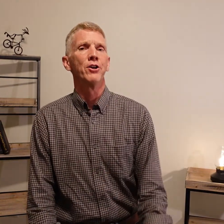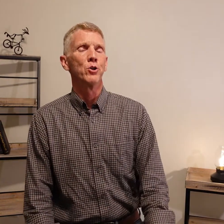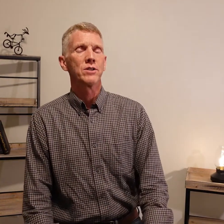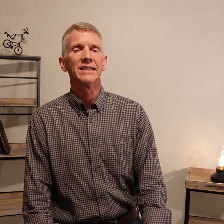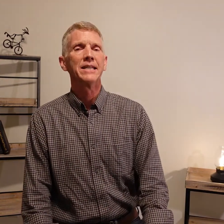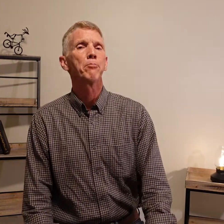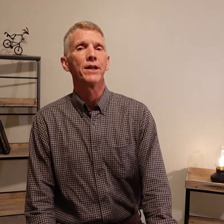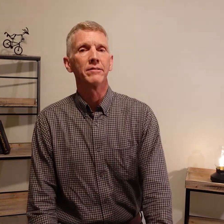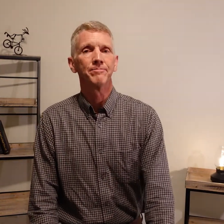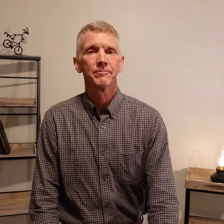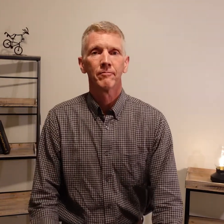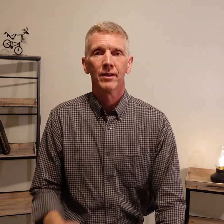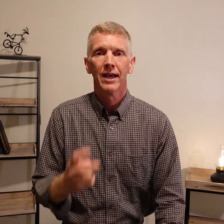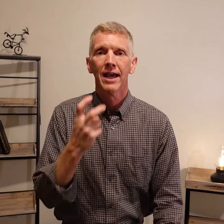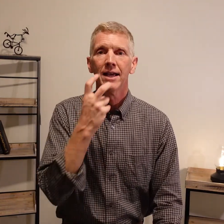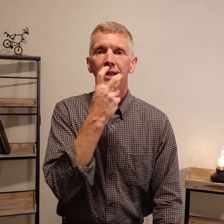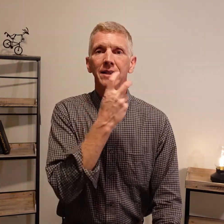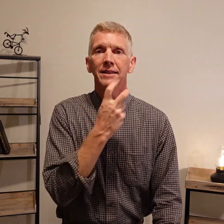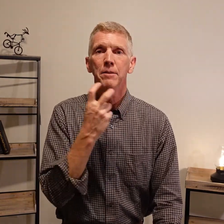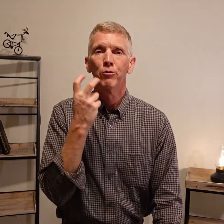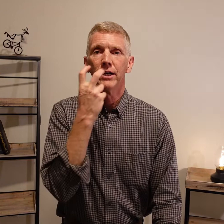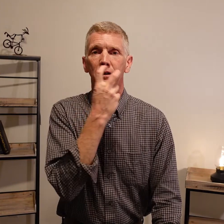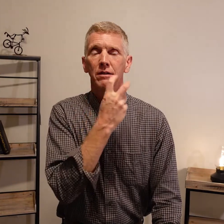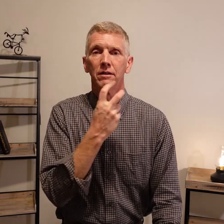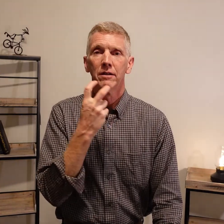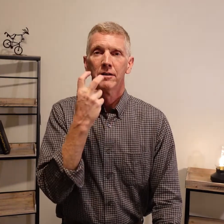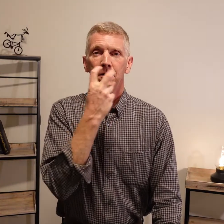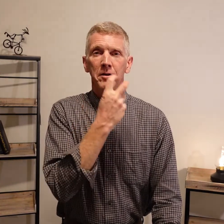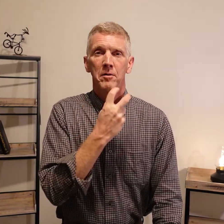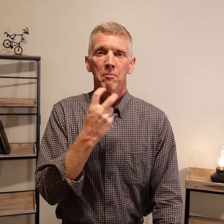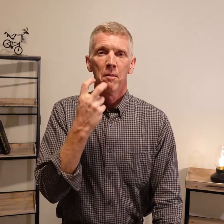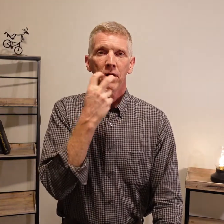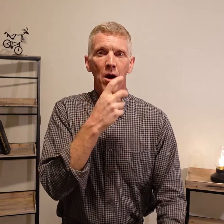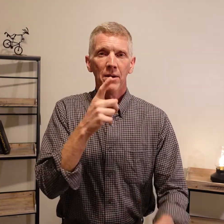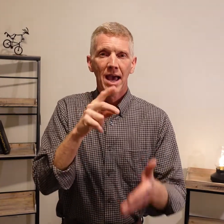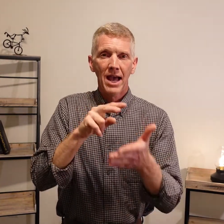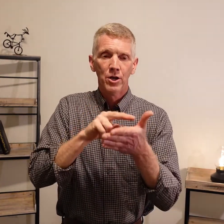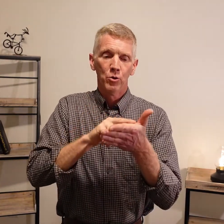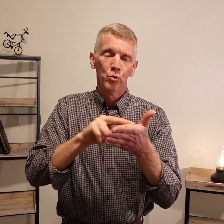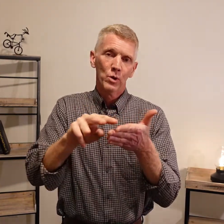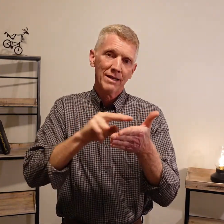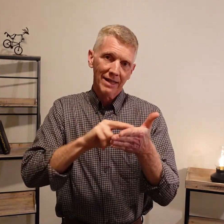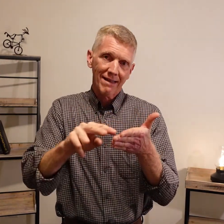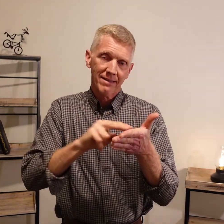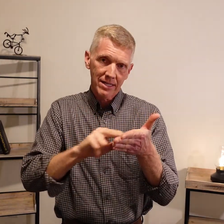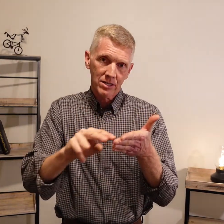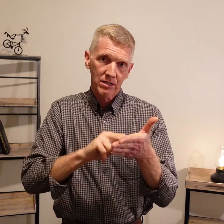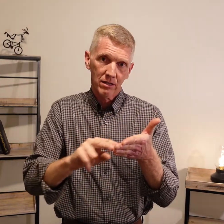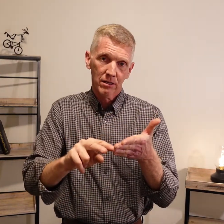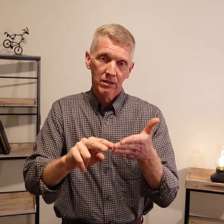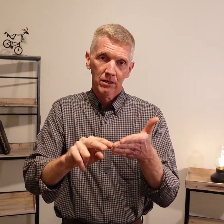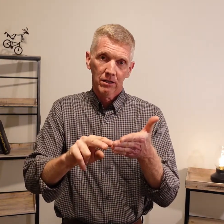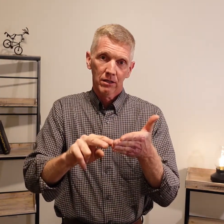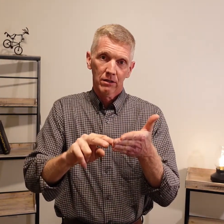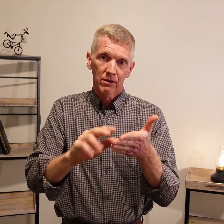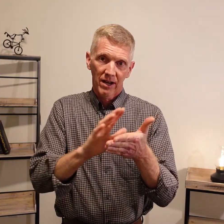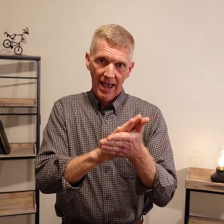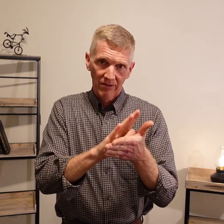introduce, lip reading. Okay, lip reading. Remember how we had read like this out of a